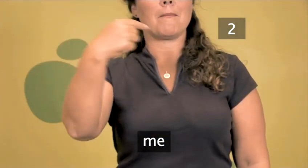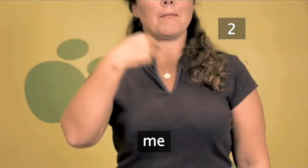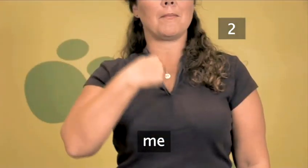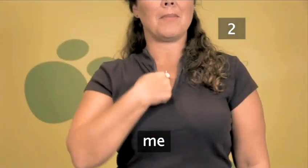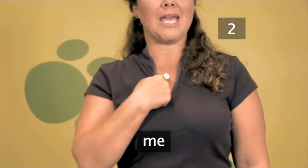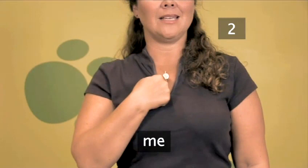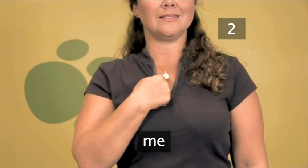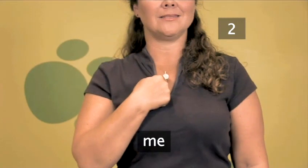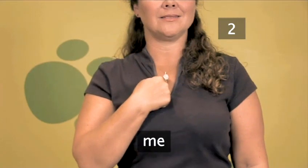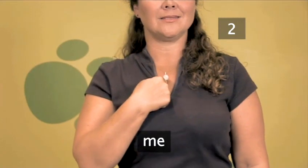Me